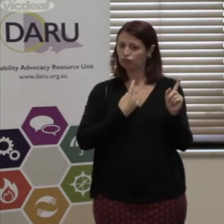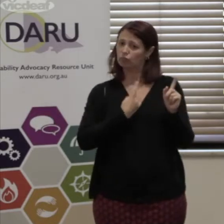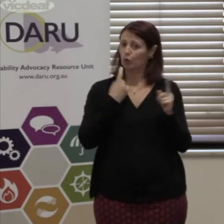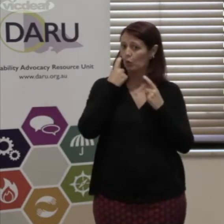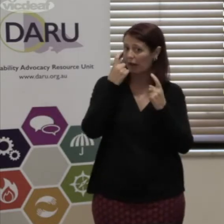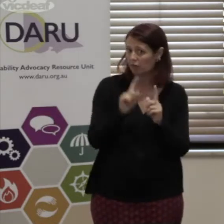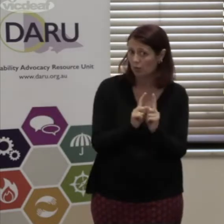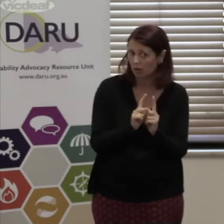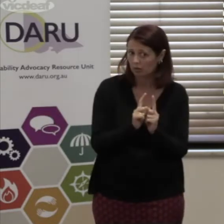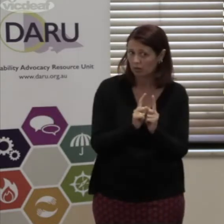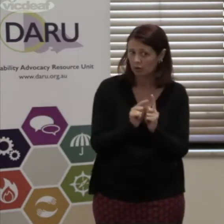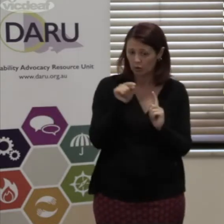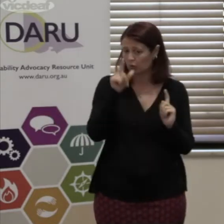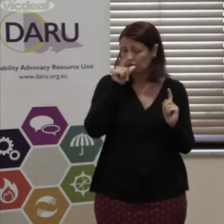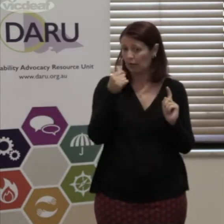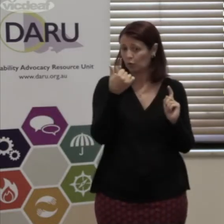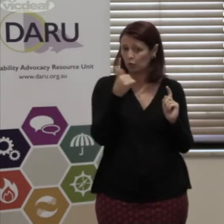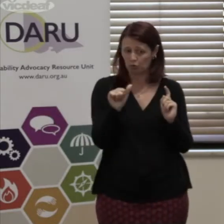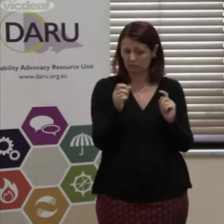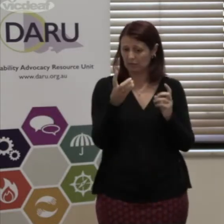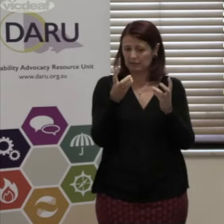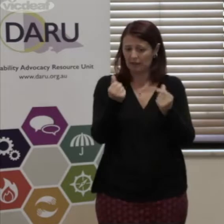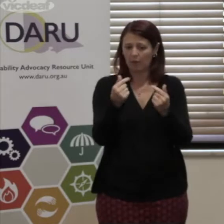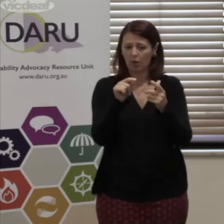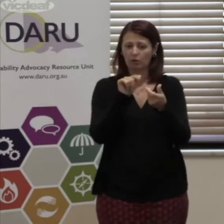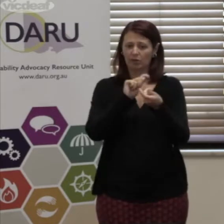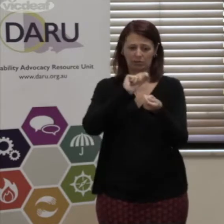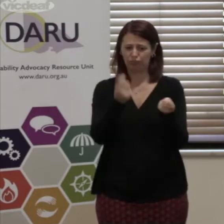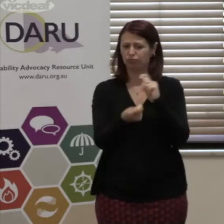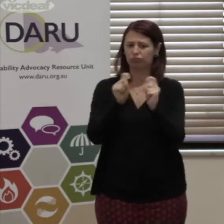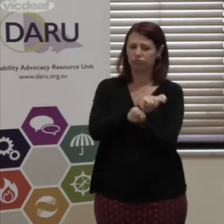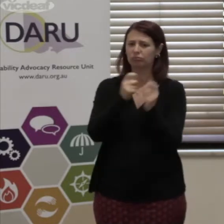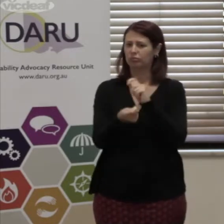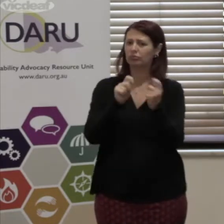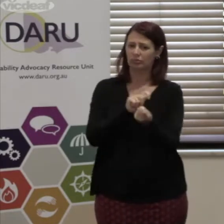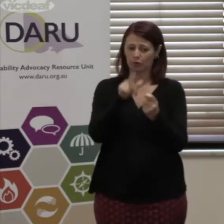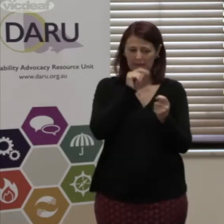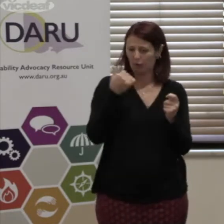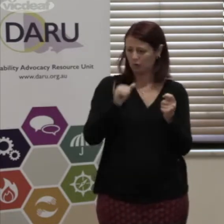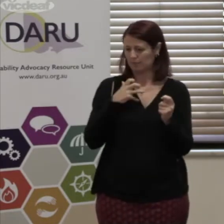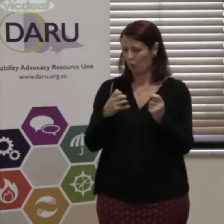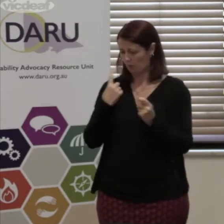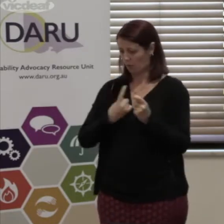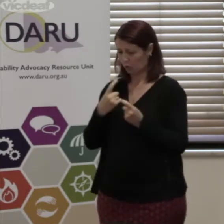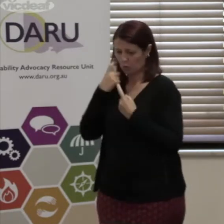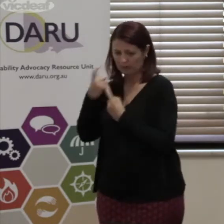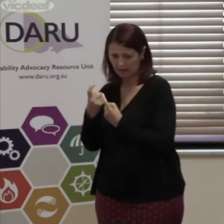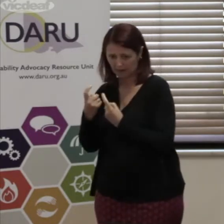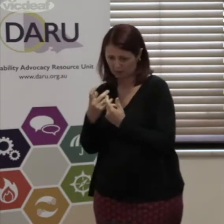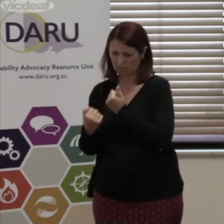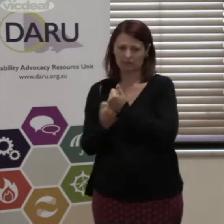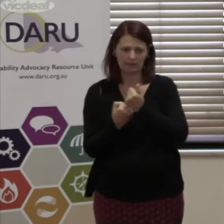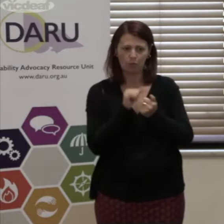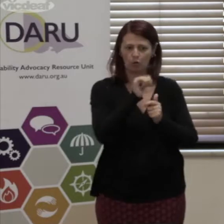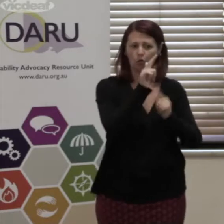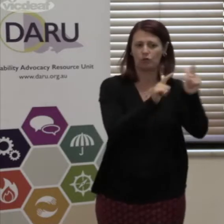personal care, in fact you can use some of those things interchangeably. So you can use more of your personal care budget to supplement your transport